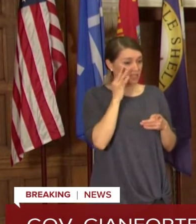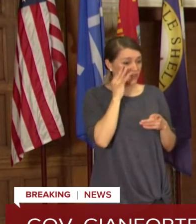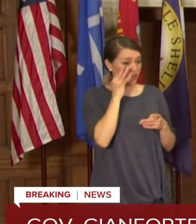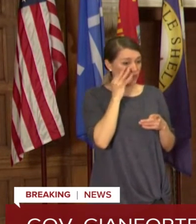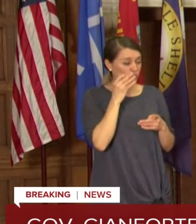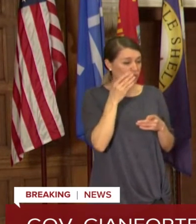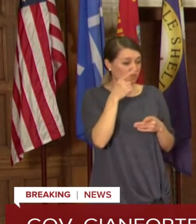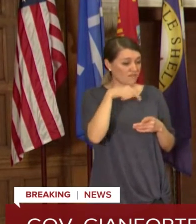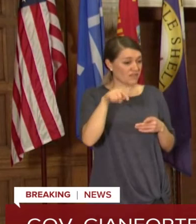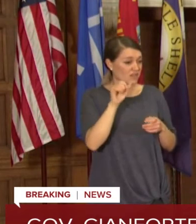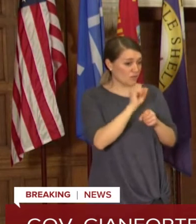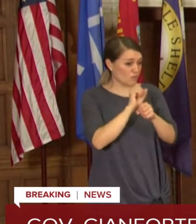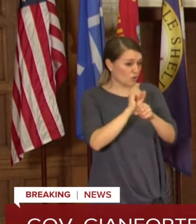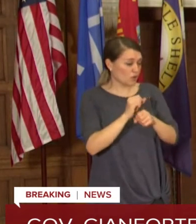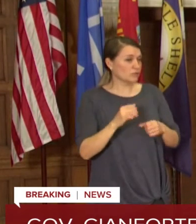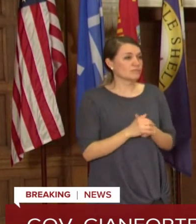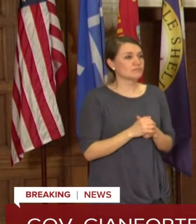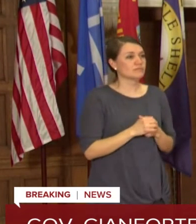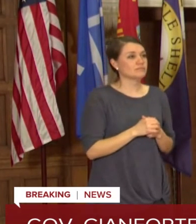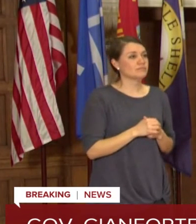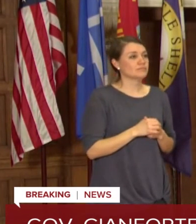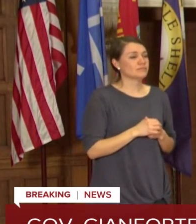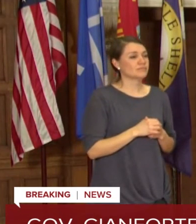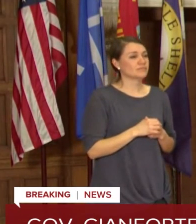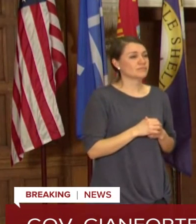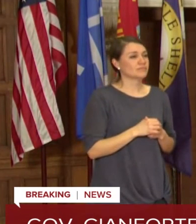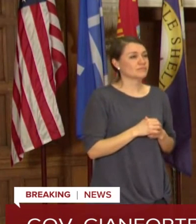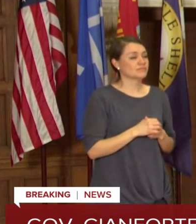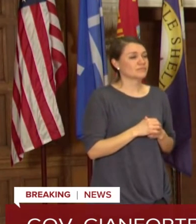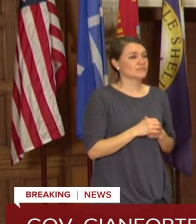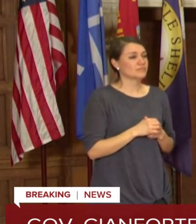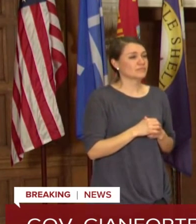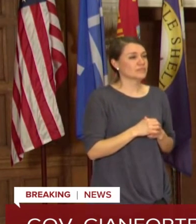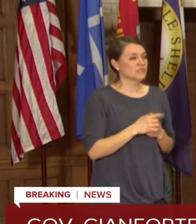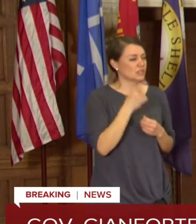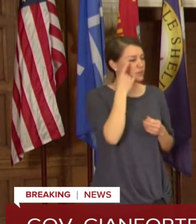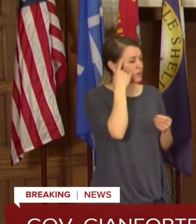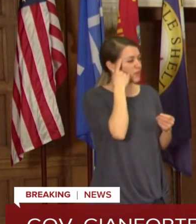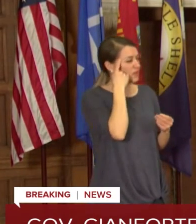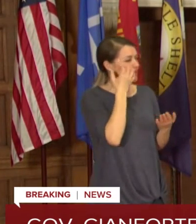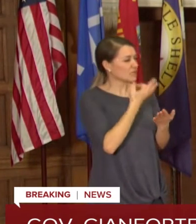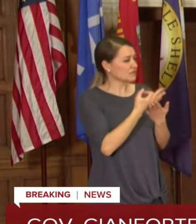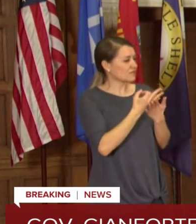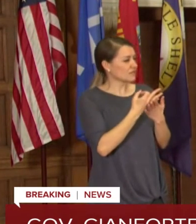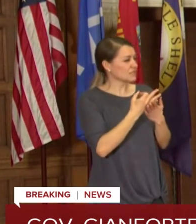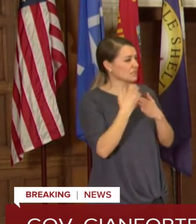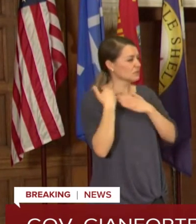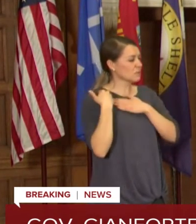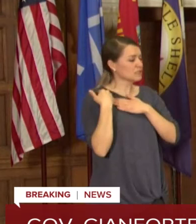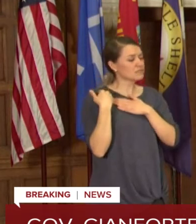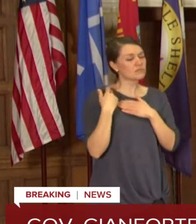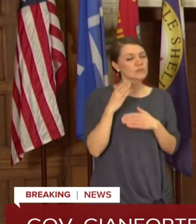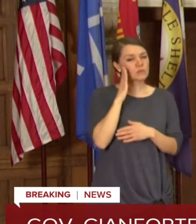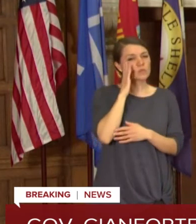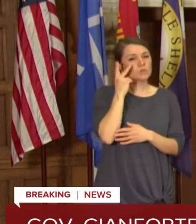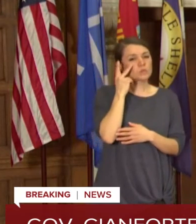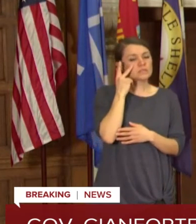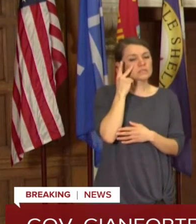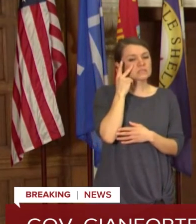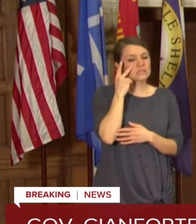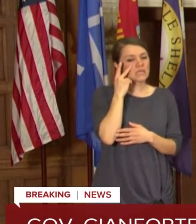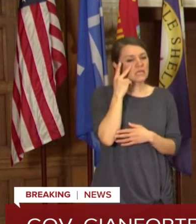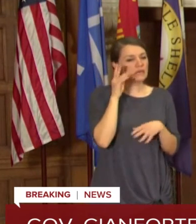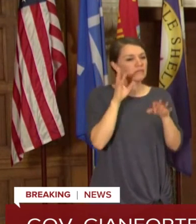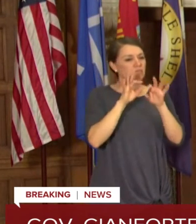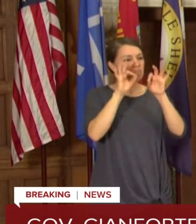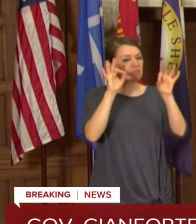of the cuts, which I believe this amendment would do, is the fiscally responsible path? We'll have to see what gets to my desk, and we'll consider that in light of the